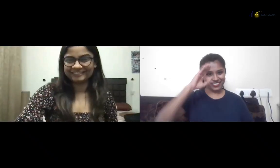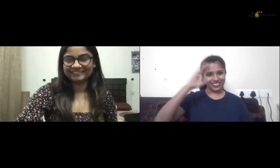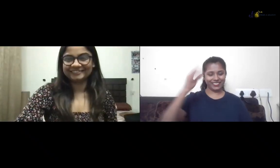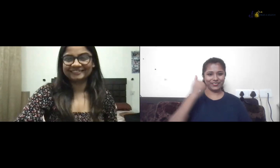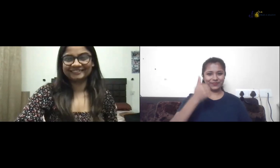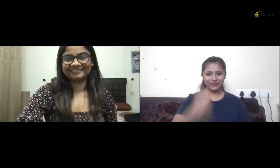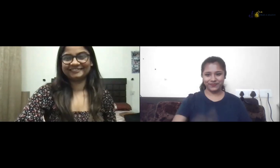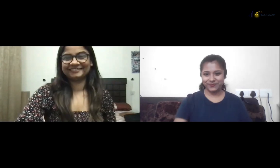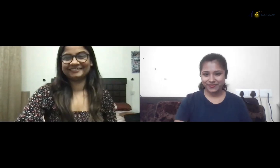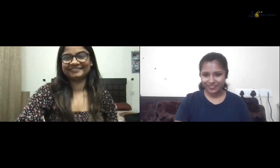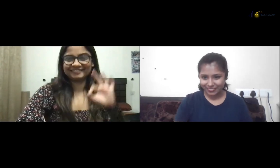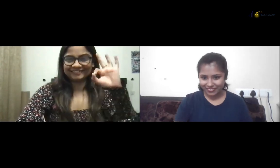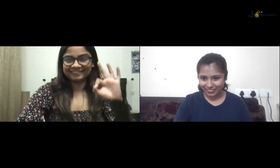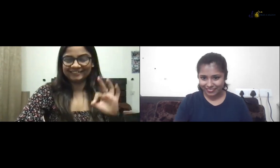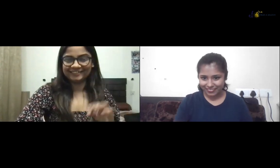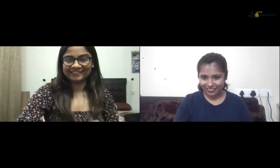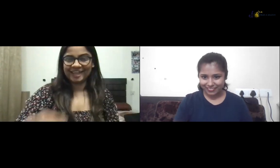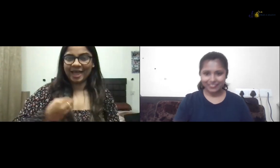Hello.